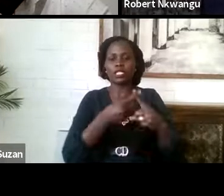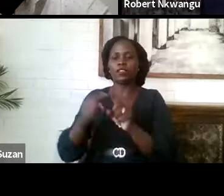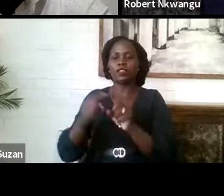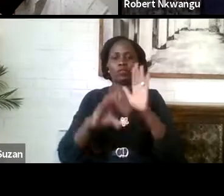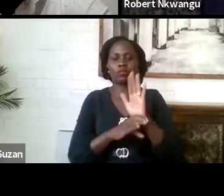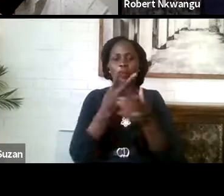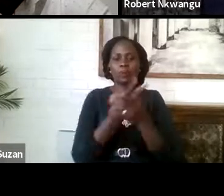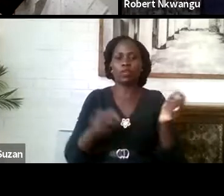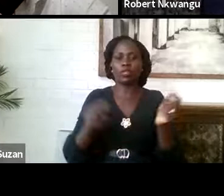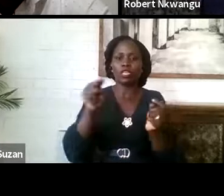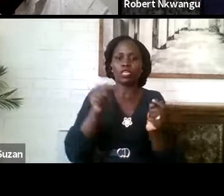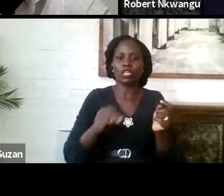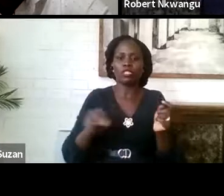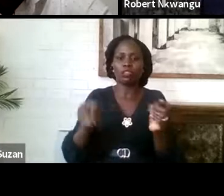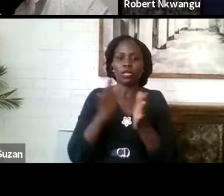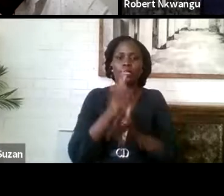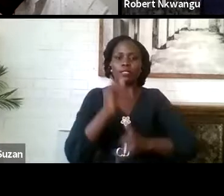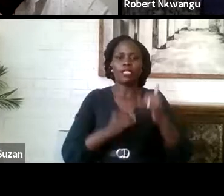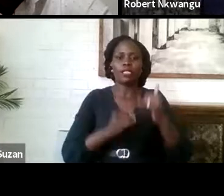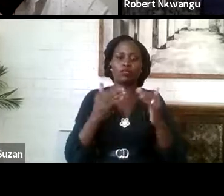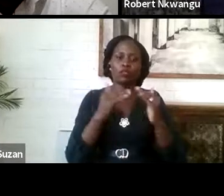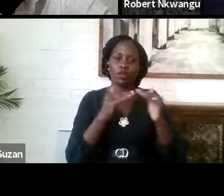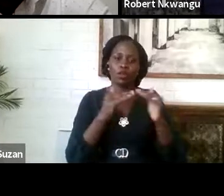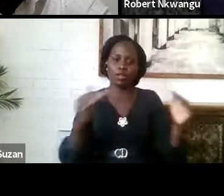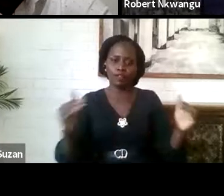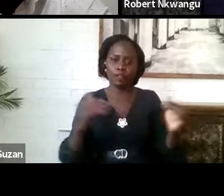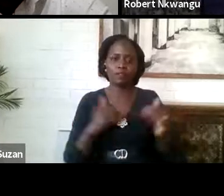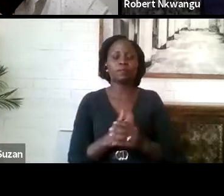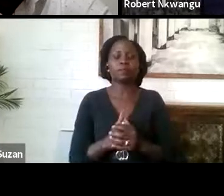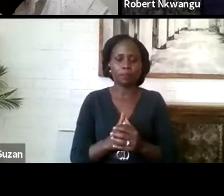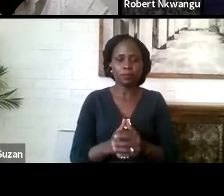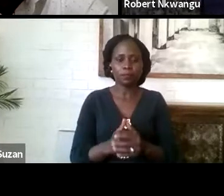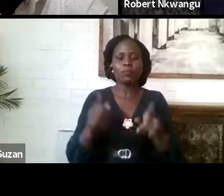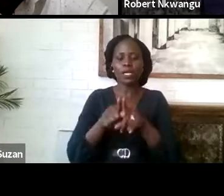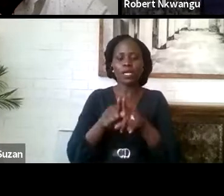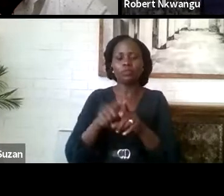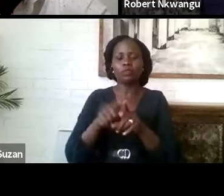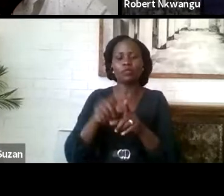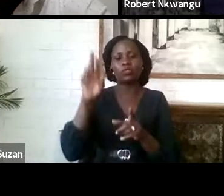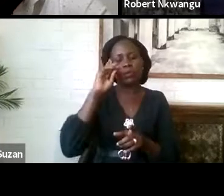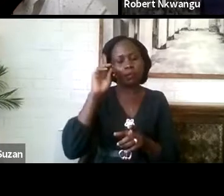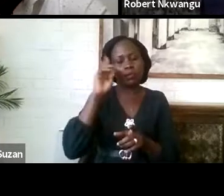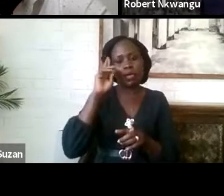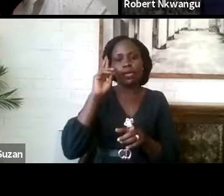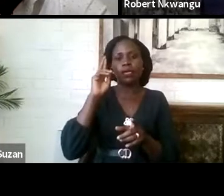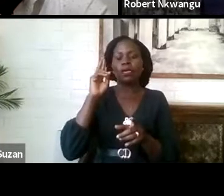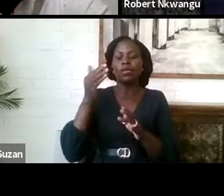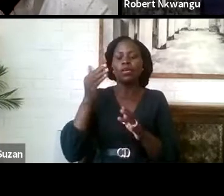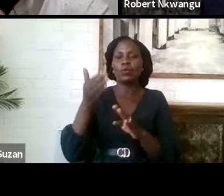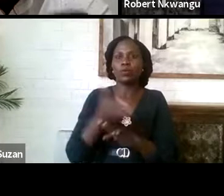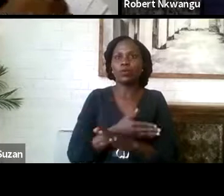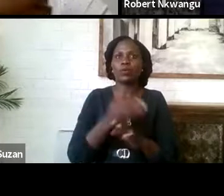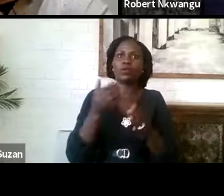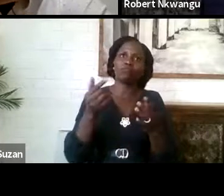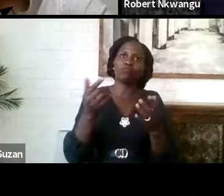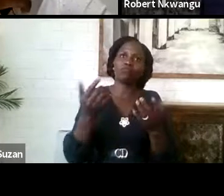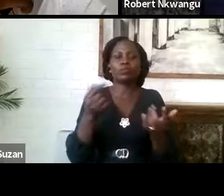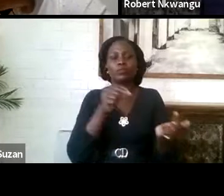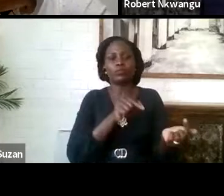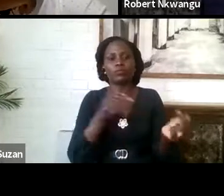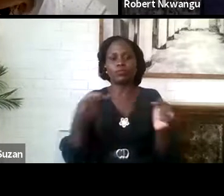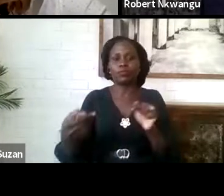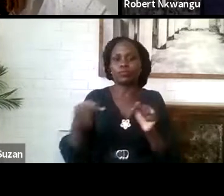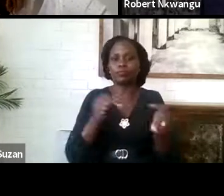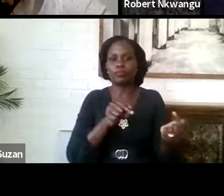level. And then progressively again, we have been seeing that the debate around the rights for persons with